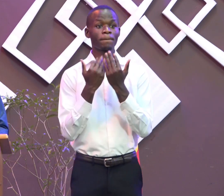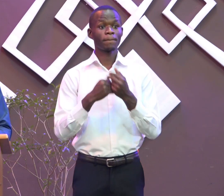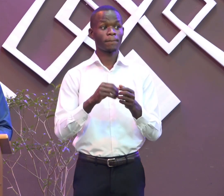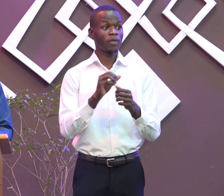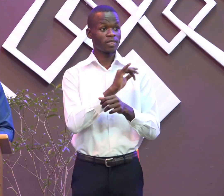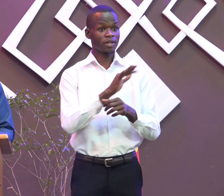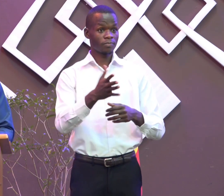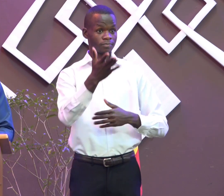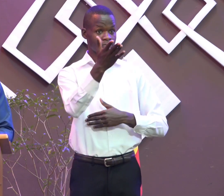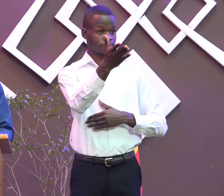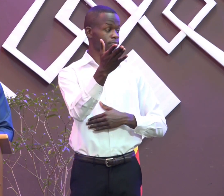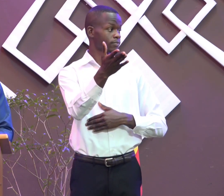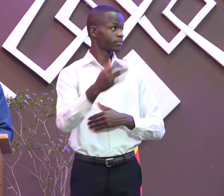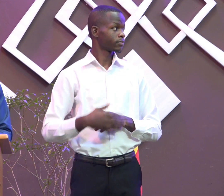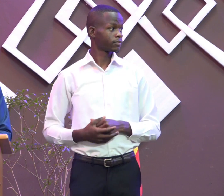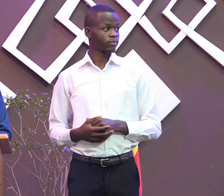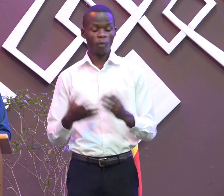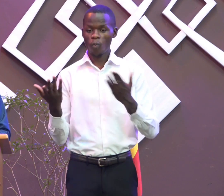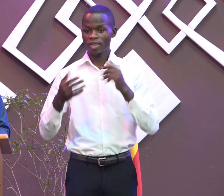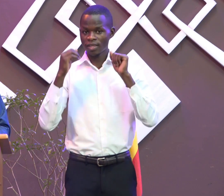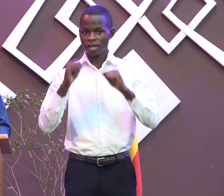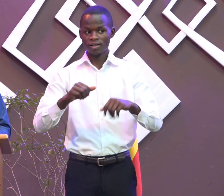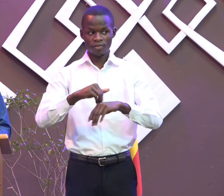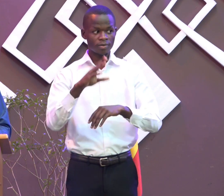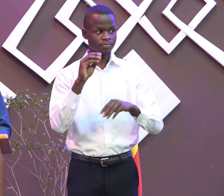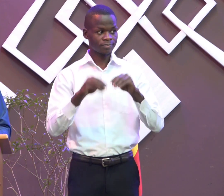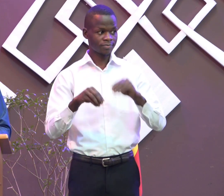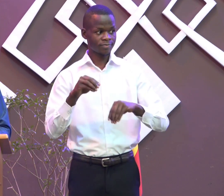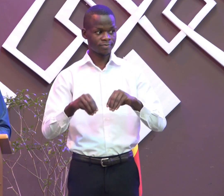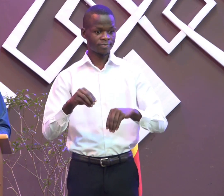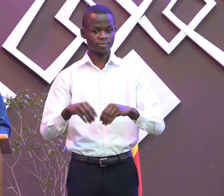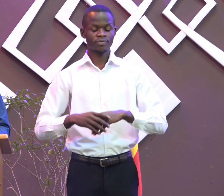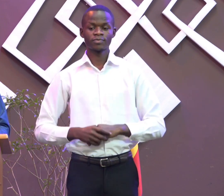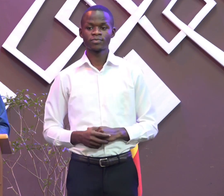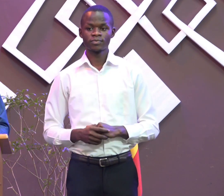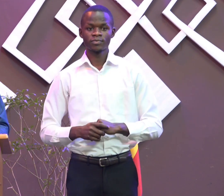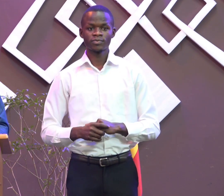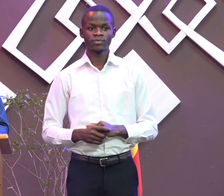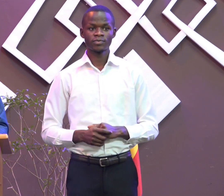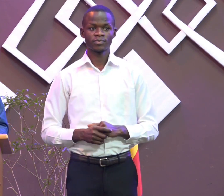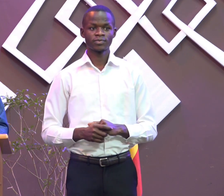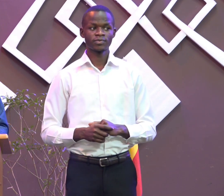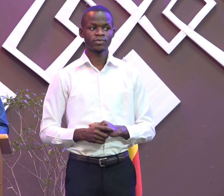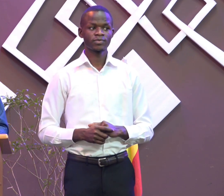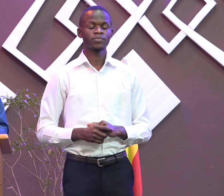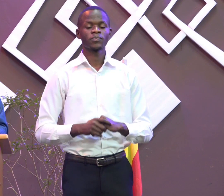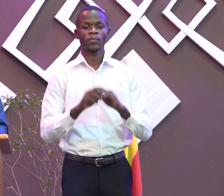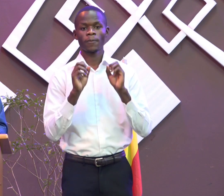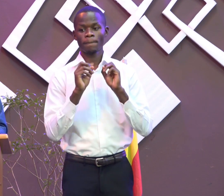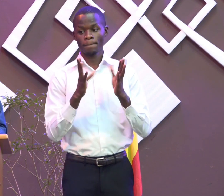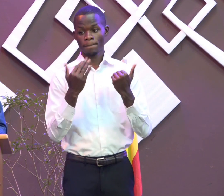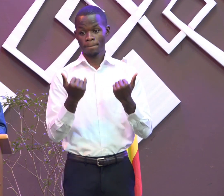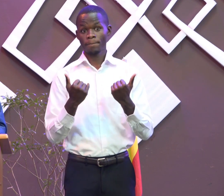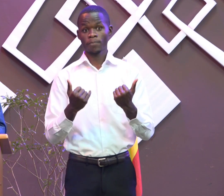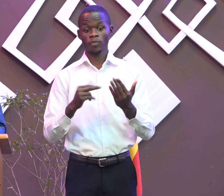kenamba. Yesimu kwa baweleza, echiwebu ayo. Let's get the mobile money numbers again. Okay, nze mfunye